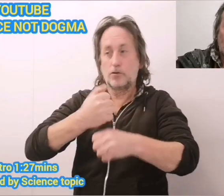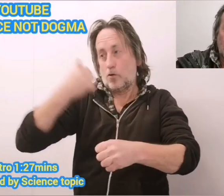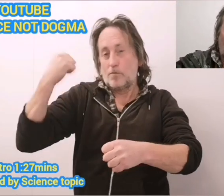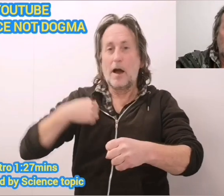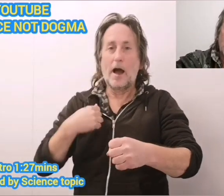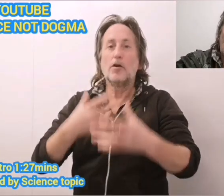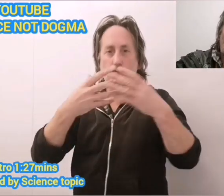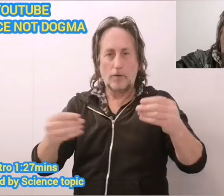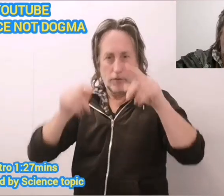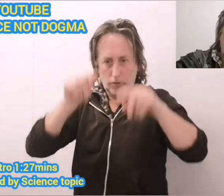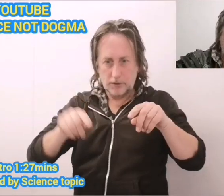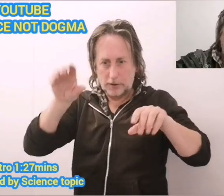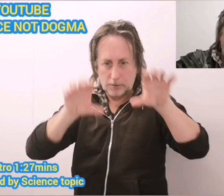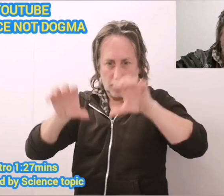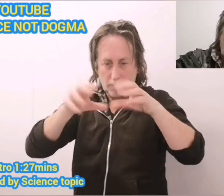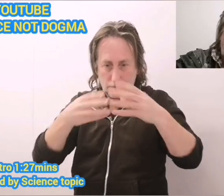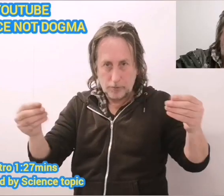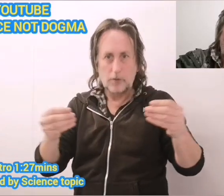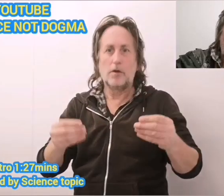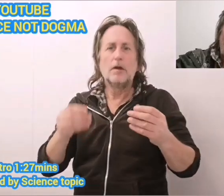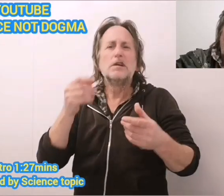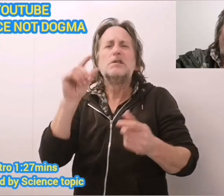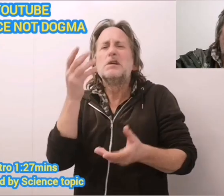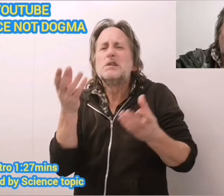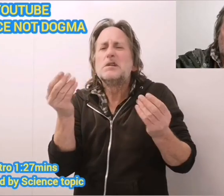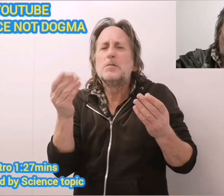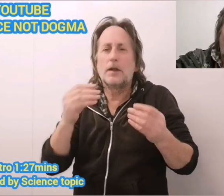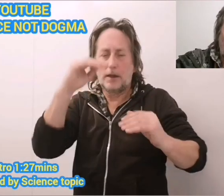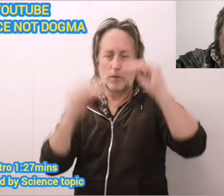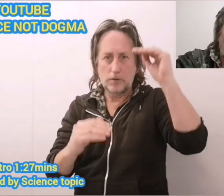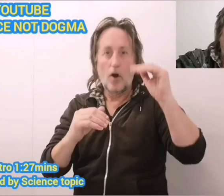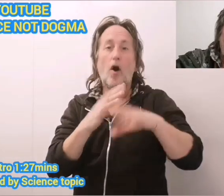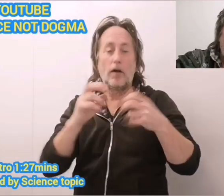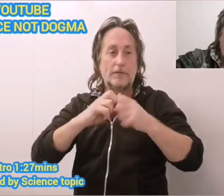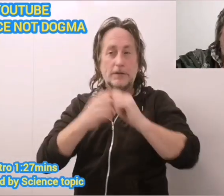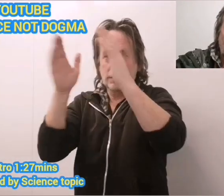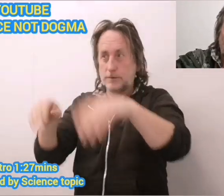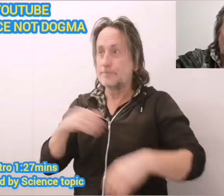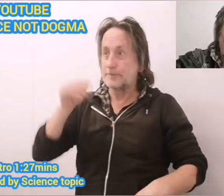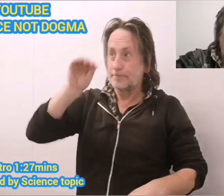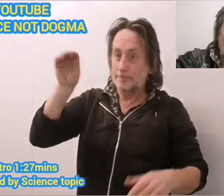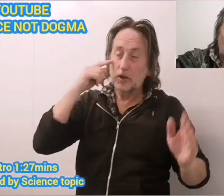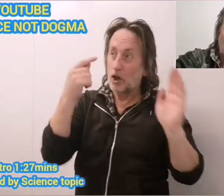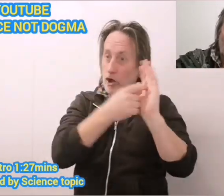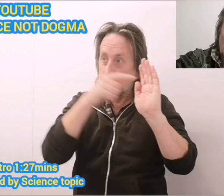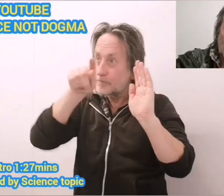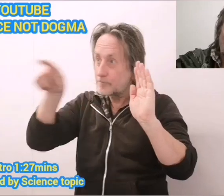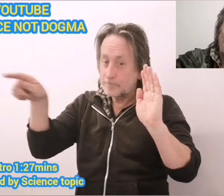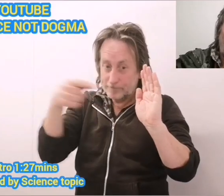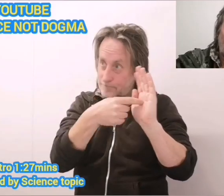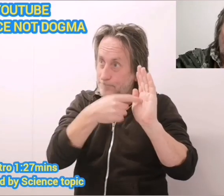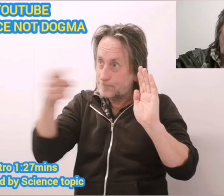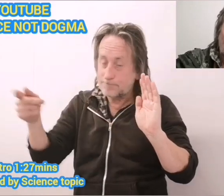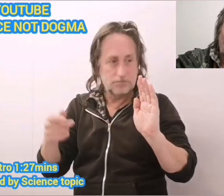solved the double slit experiment with a simple inequality, and all the physicists I approached about it refused to listen because it goes